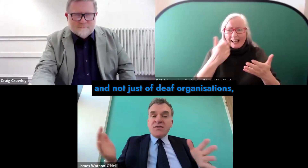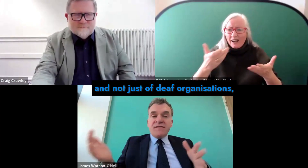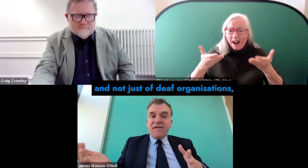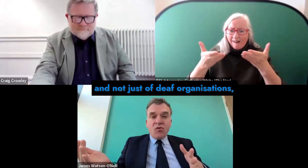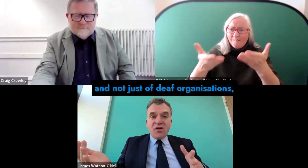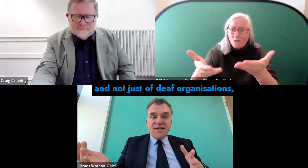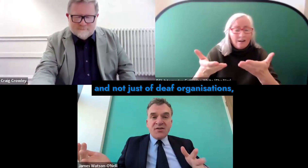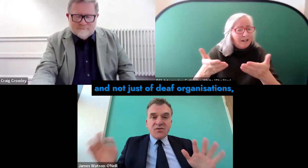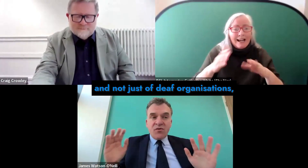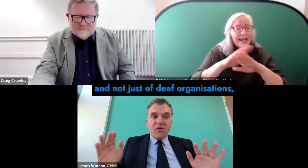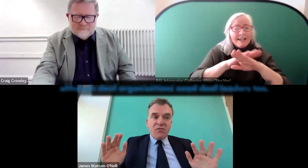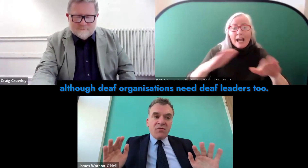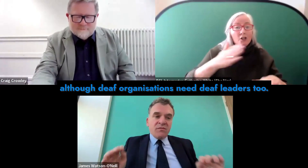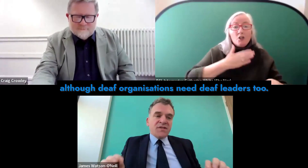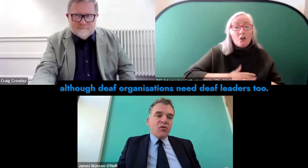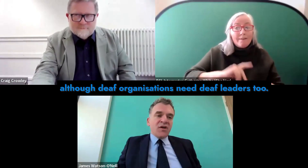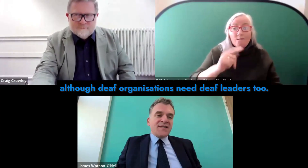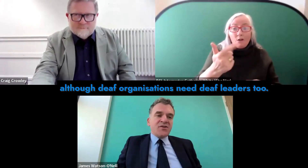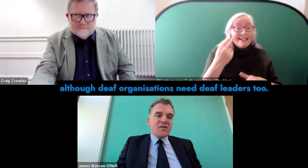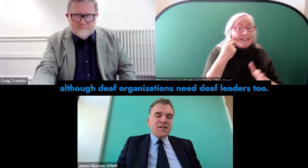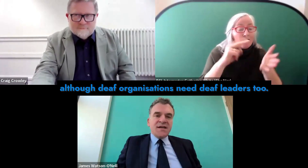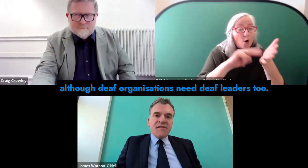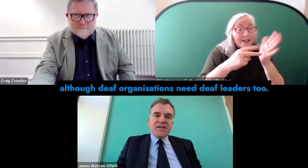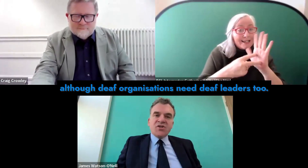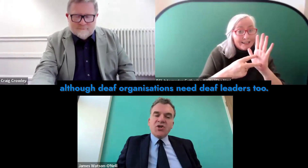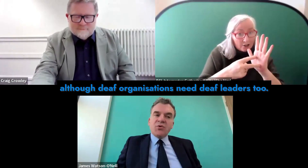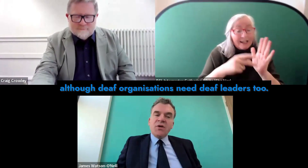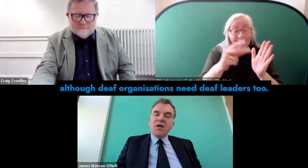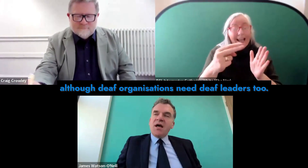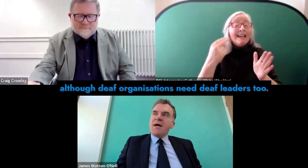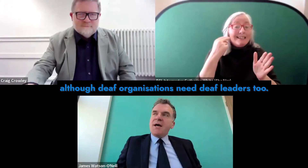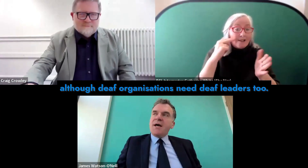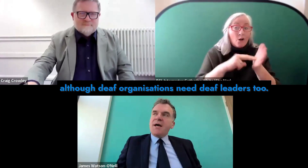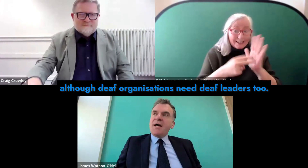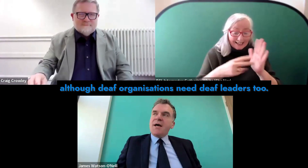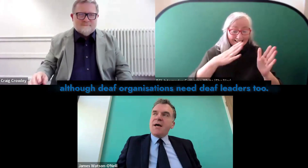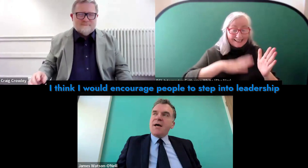and not just of deaf organisations, although deaf organisations need deaf leaders too.